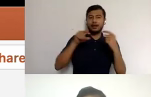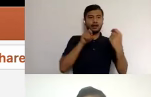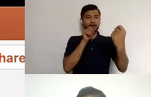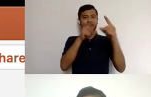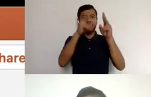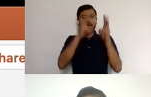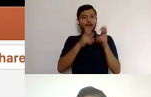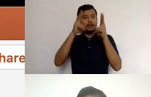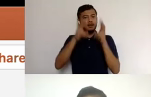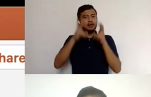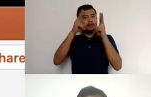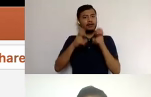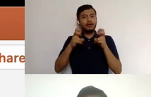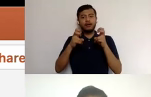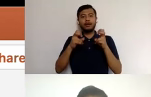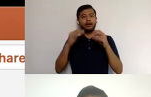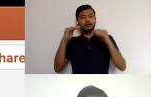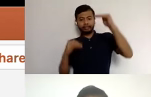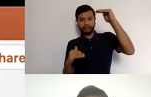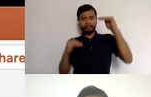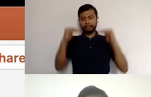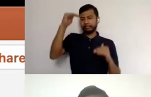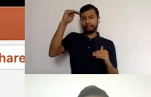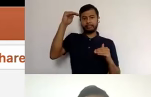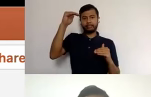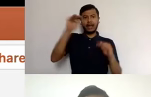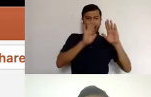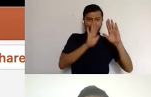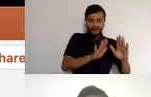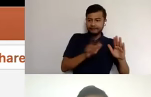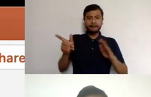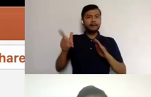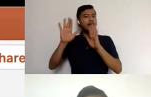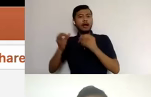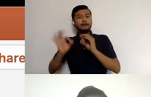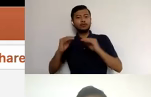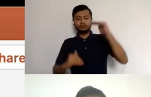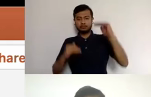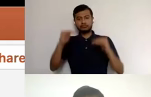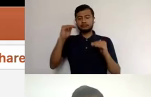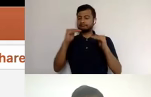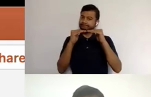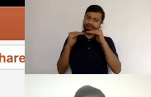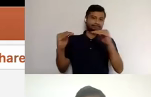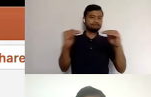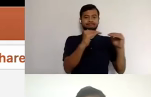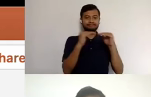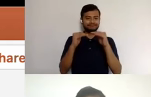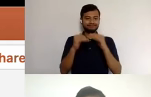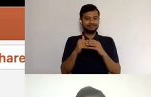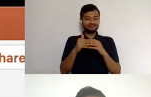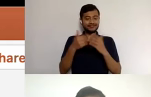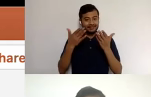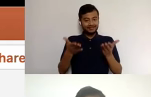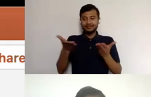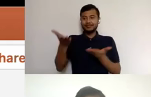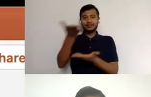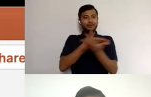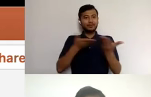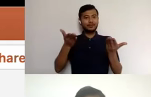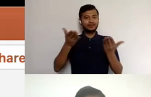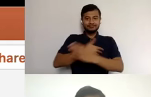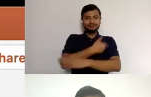the digital divide. So, this is a very big honor, and like I said, I think it's a great way